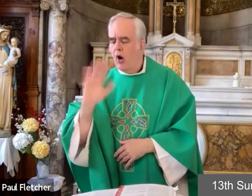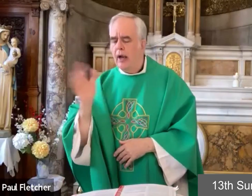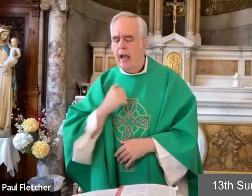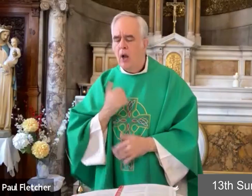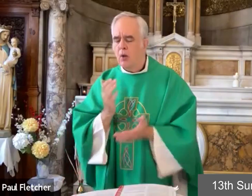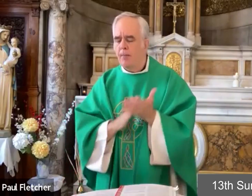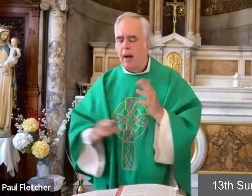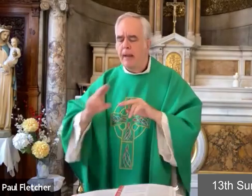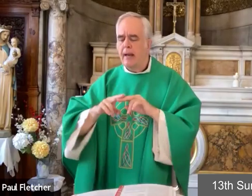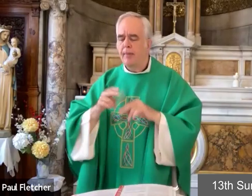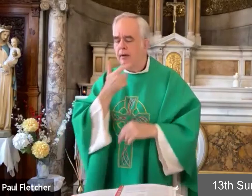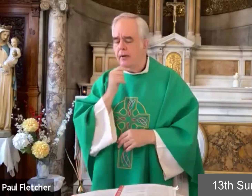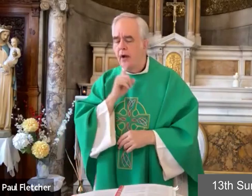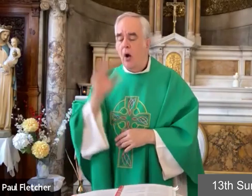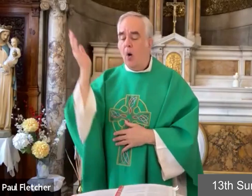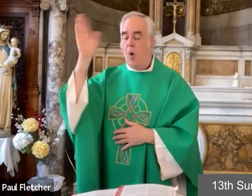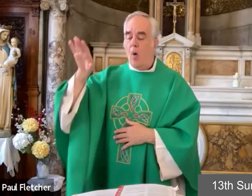goodbye to my people at home."